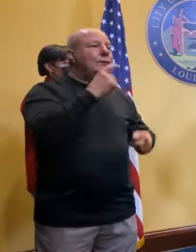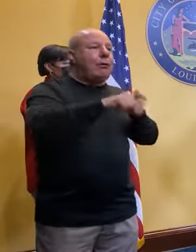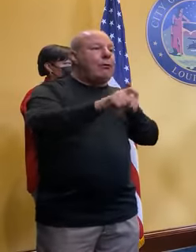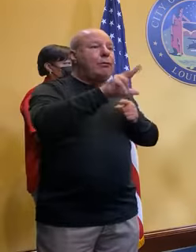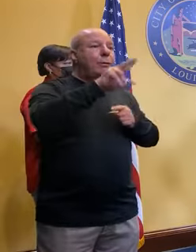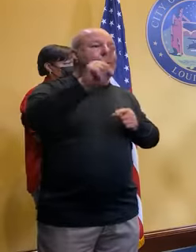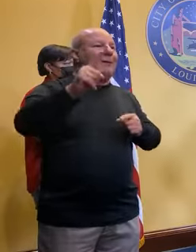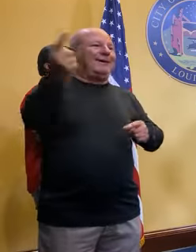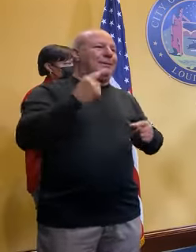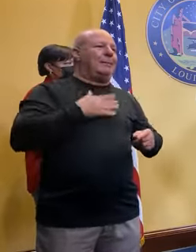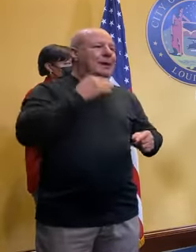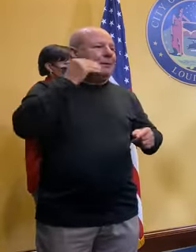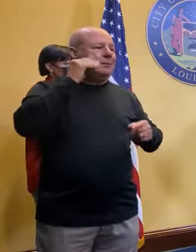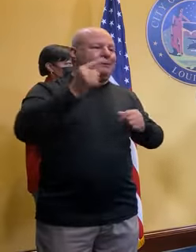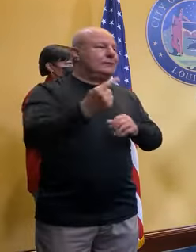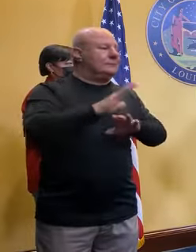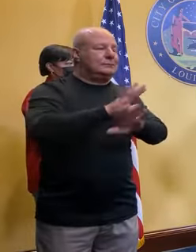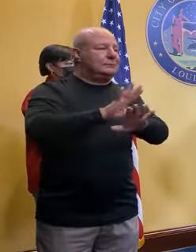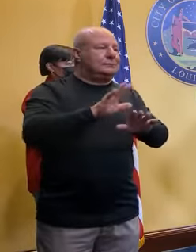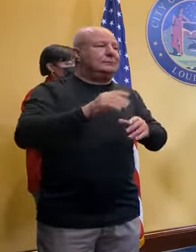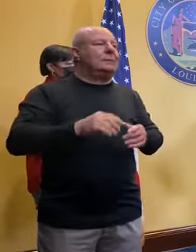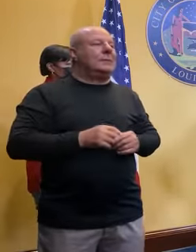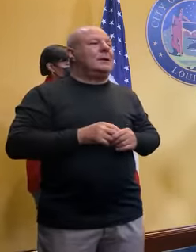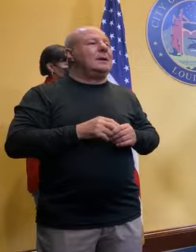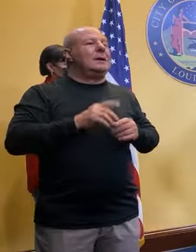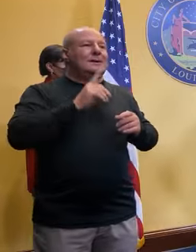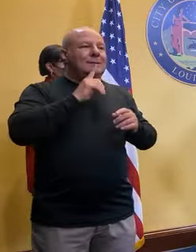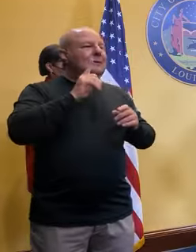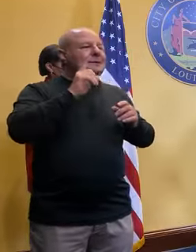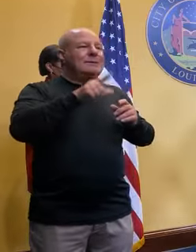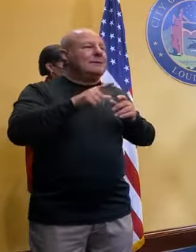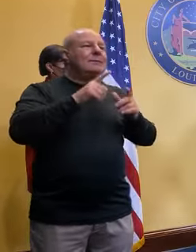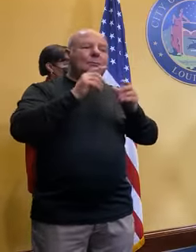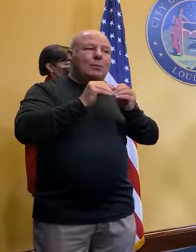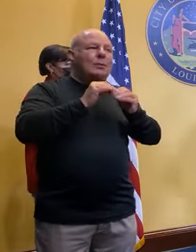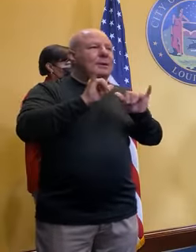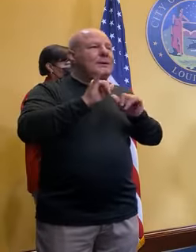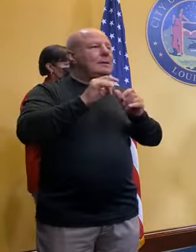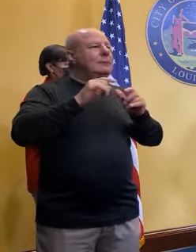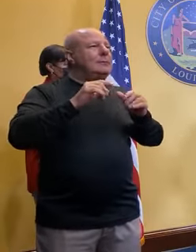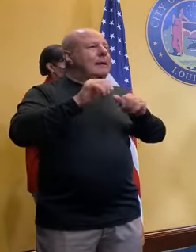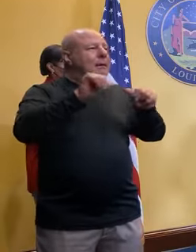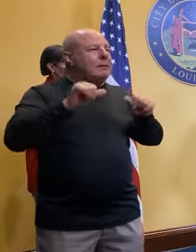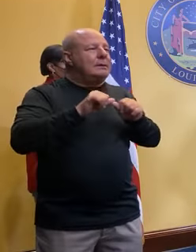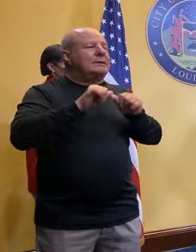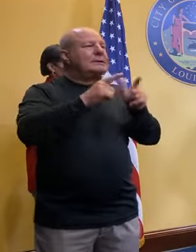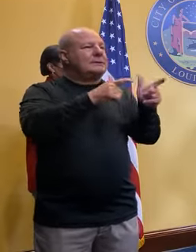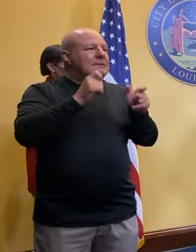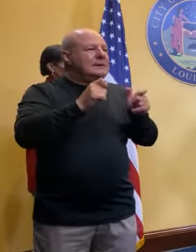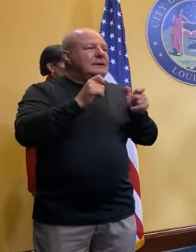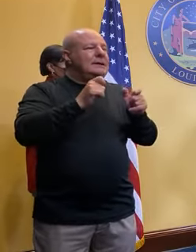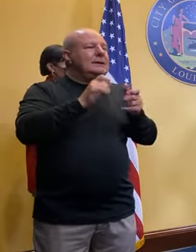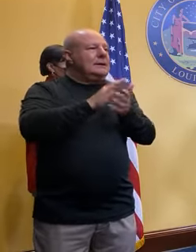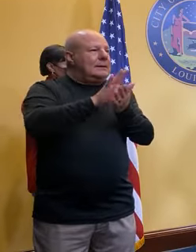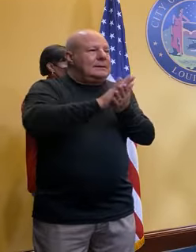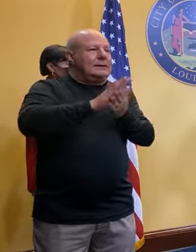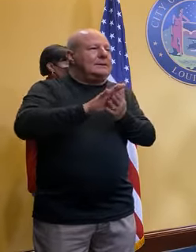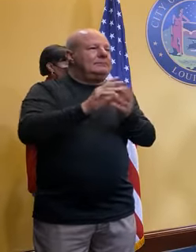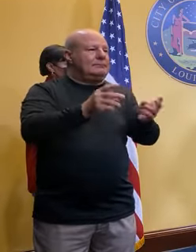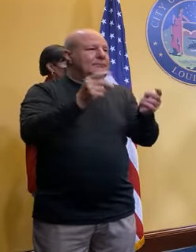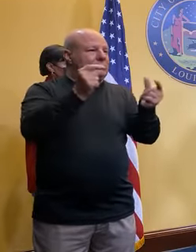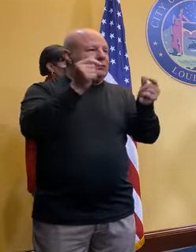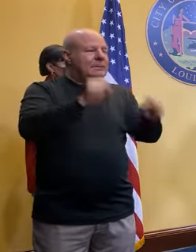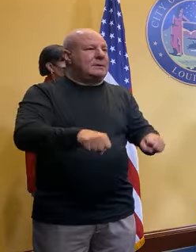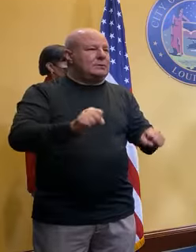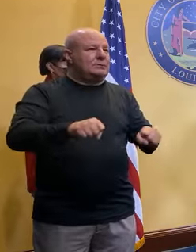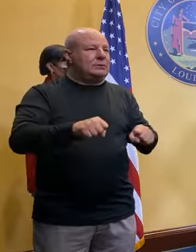emergency-based things. Debris clearing is more about logistics, speed, efficiency, and getting that stuff out. We opened 3 additional landfills this morning